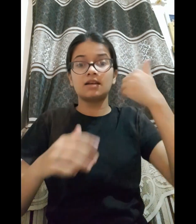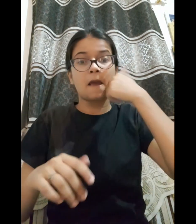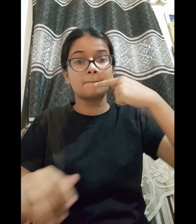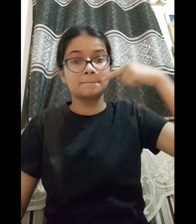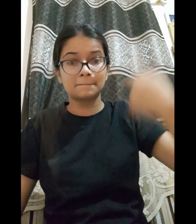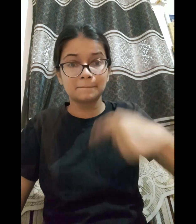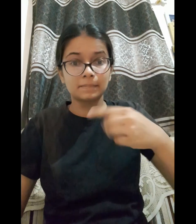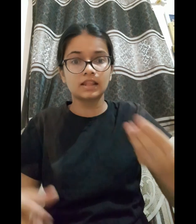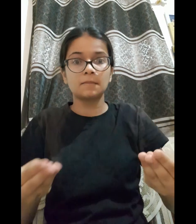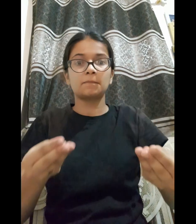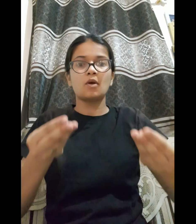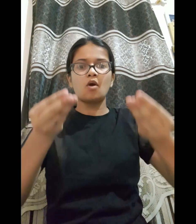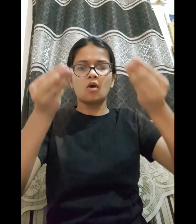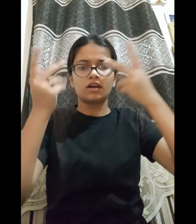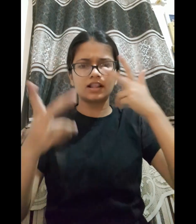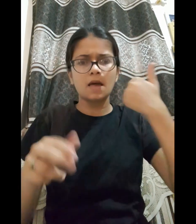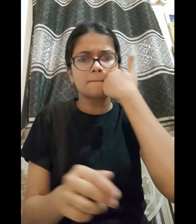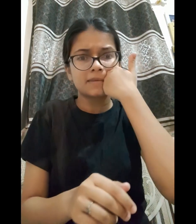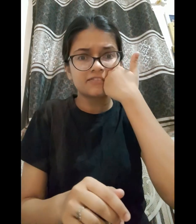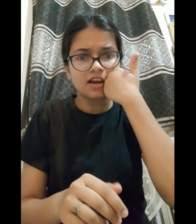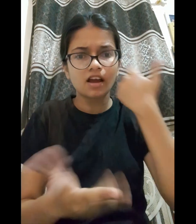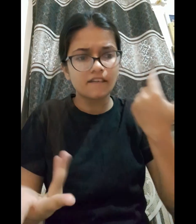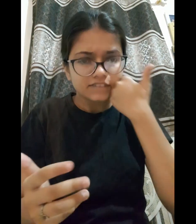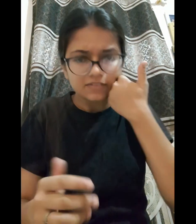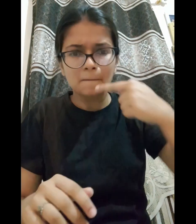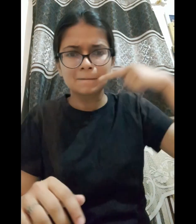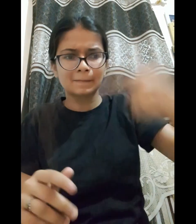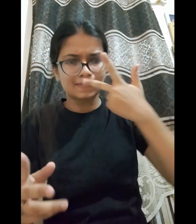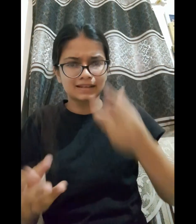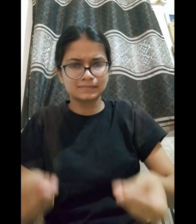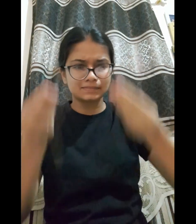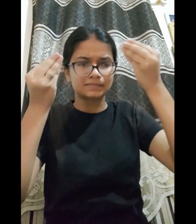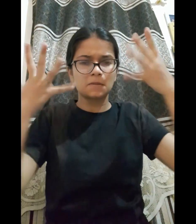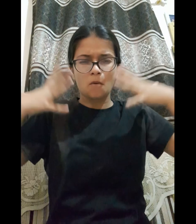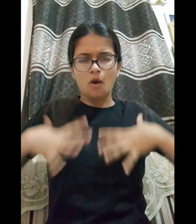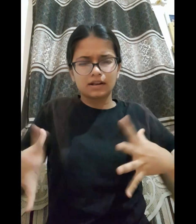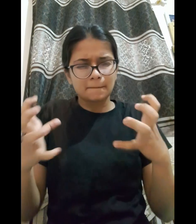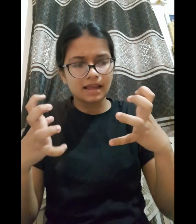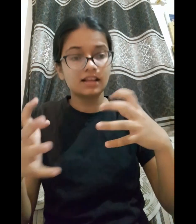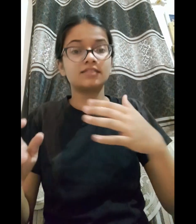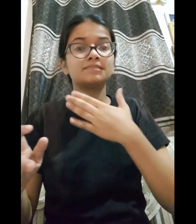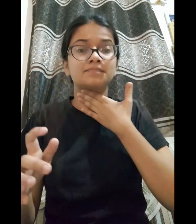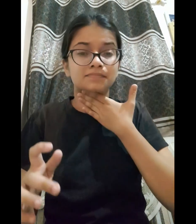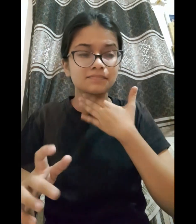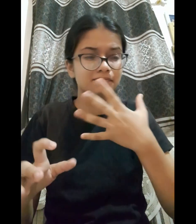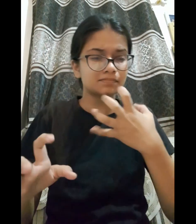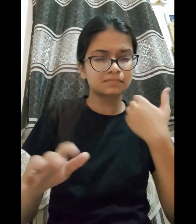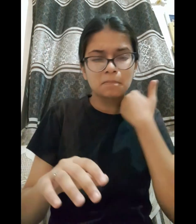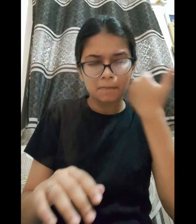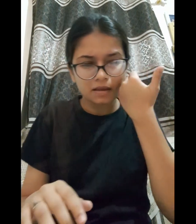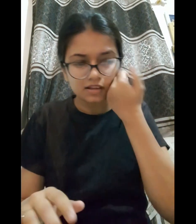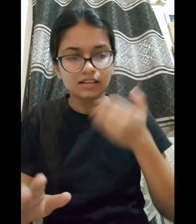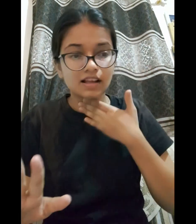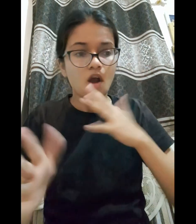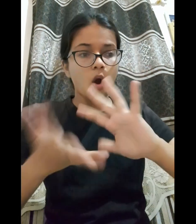fever, body to have myalgia, body aches. If it is a throat infection, they have sore throat because the cells there in the throat